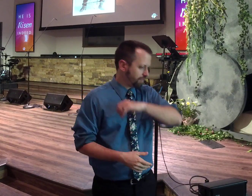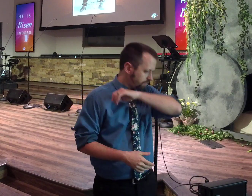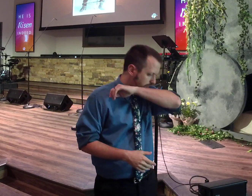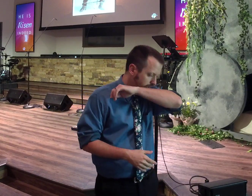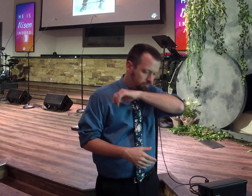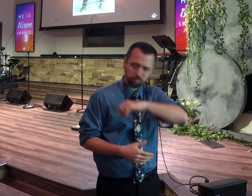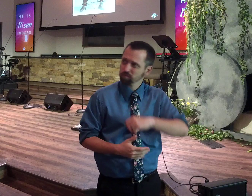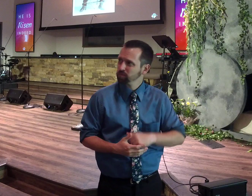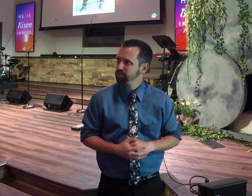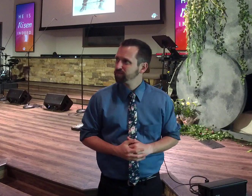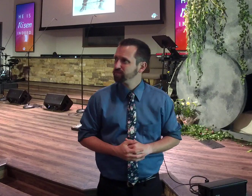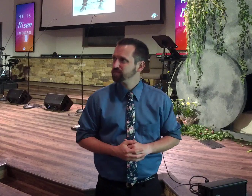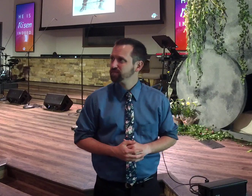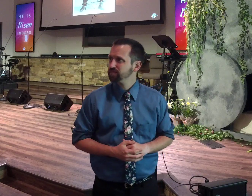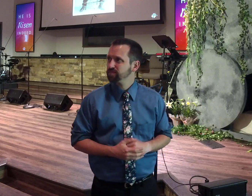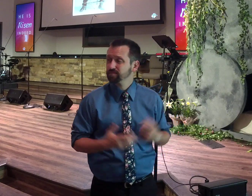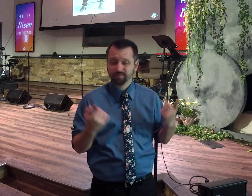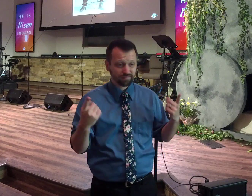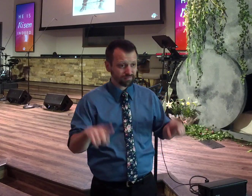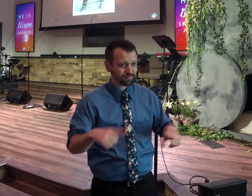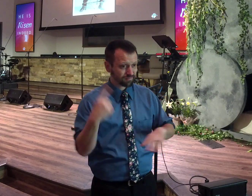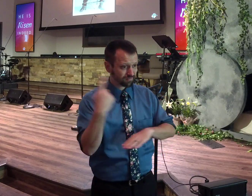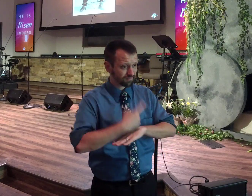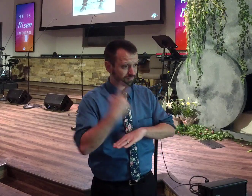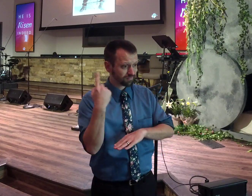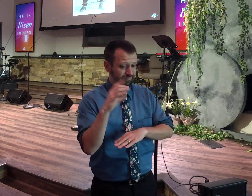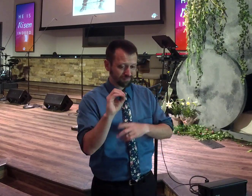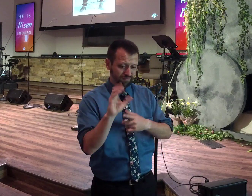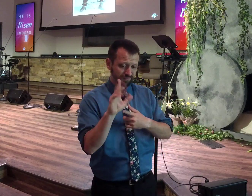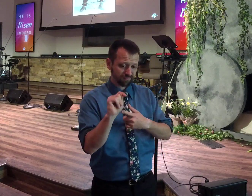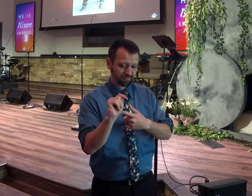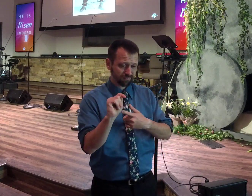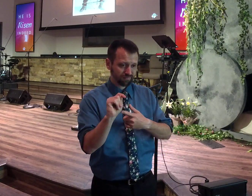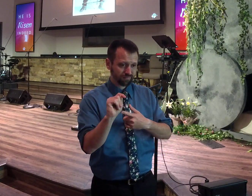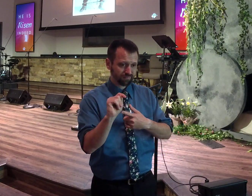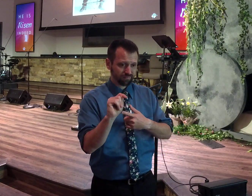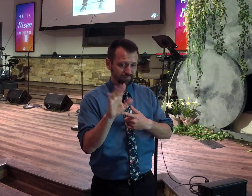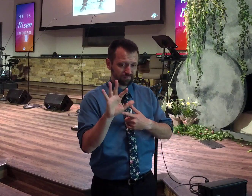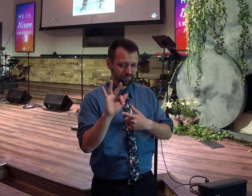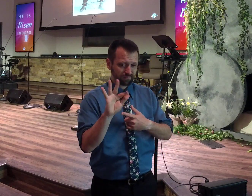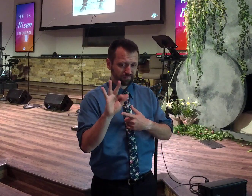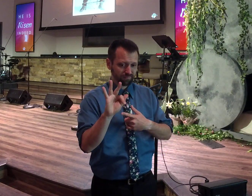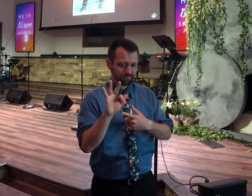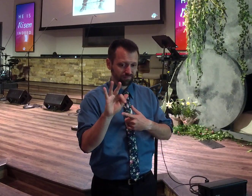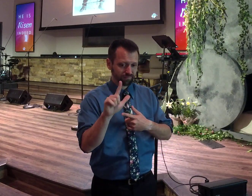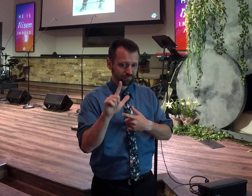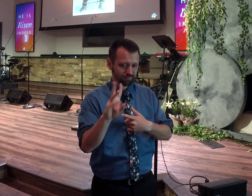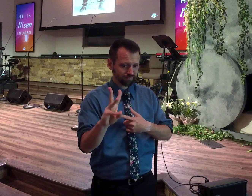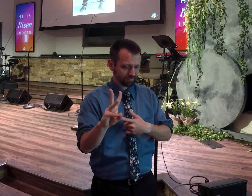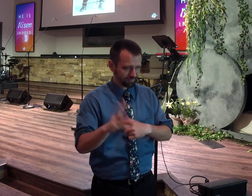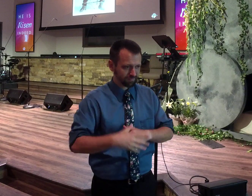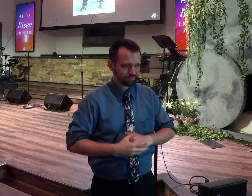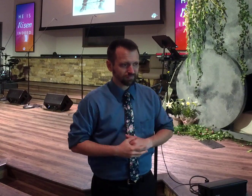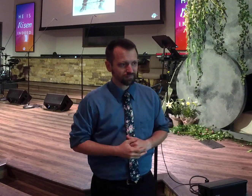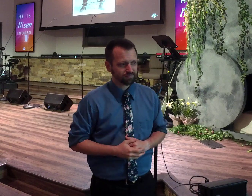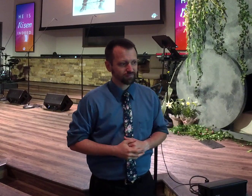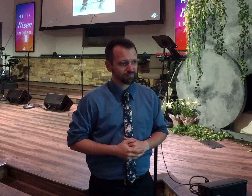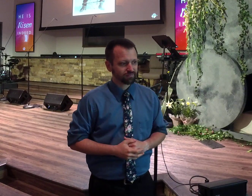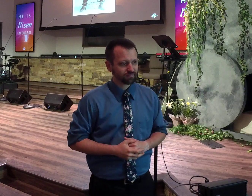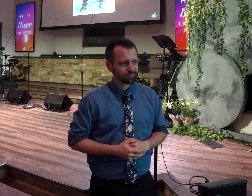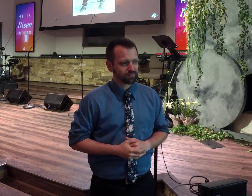then the day came. The month was October, the year was 1926, and